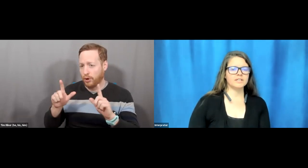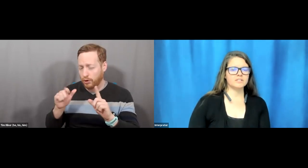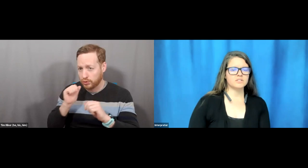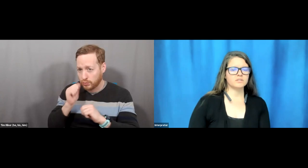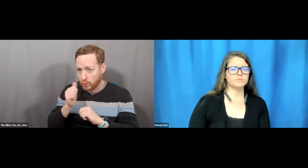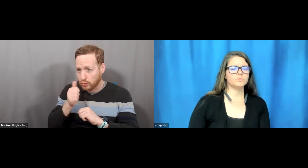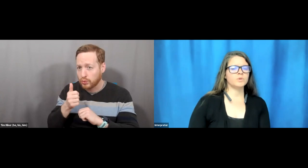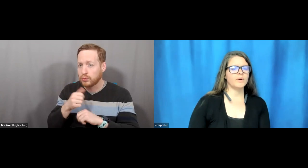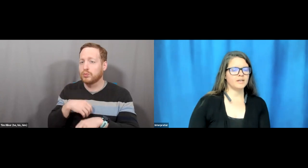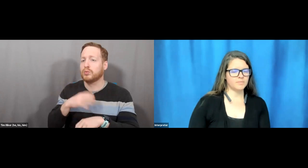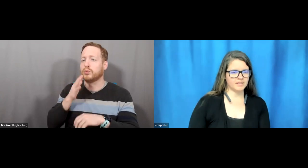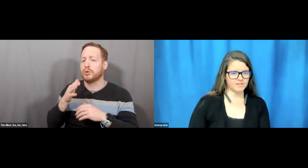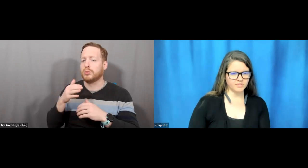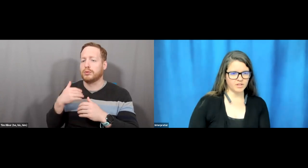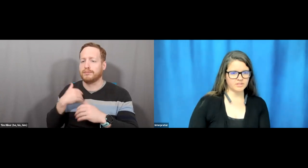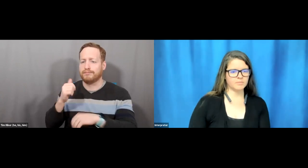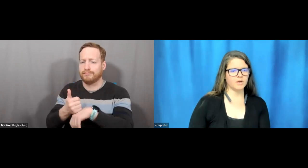Ernest, go ahead and make that vlog tomorrow.